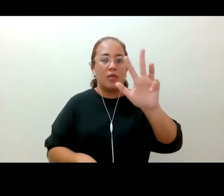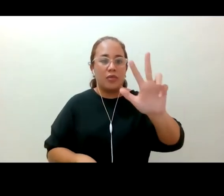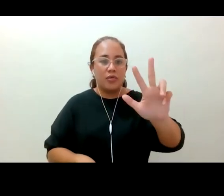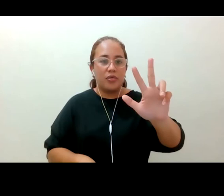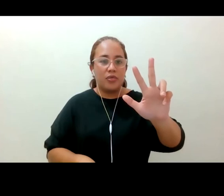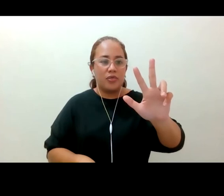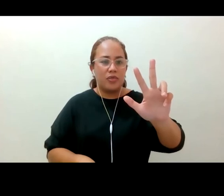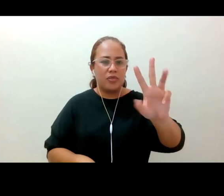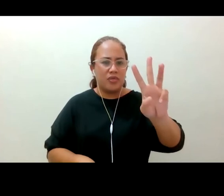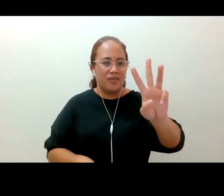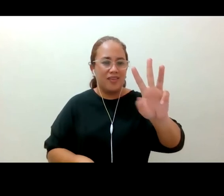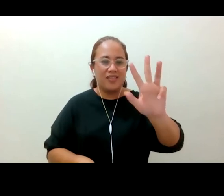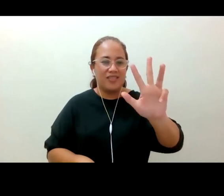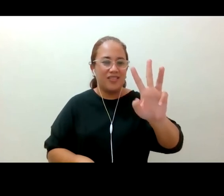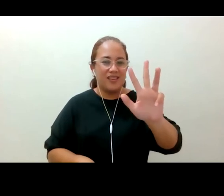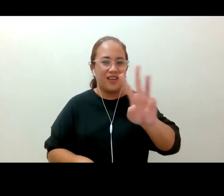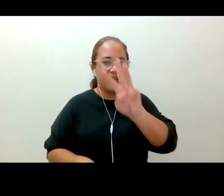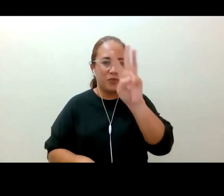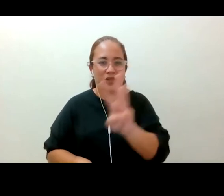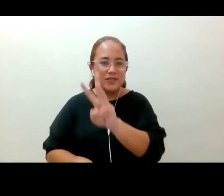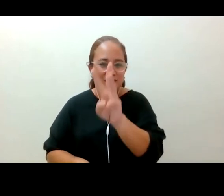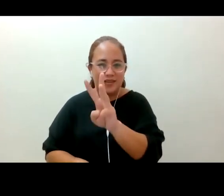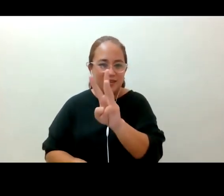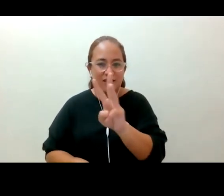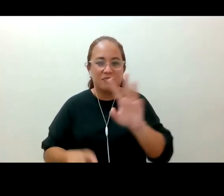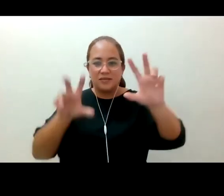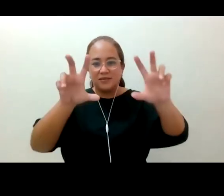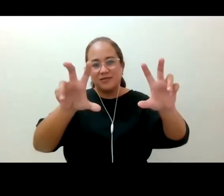this will be side by side. So it's pretty clear